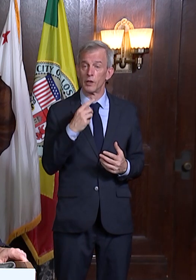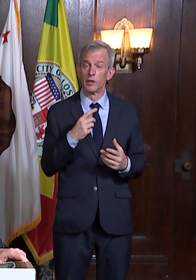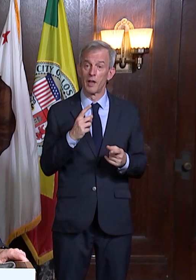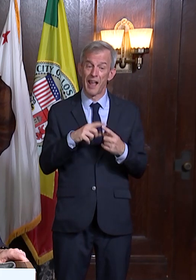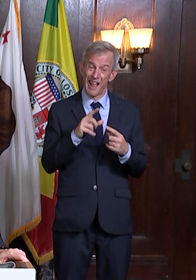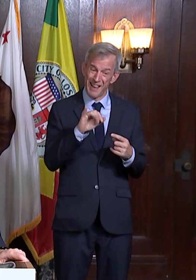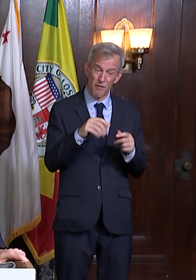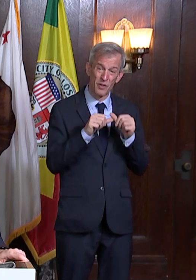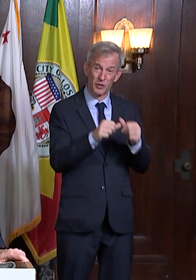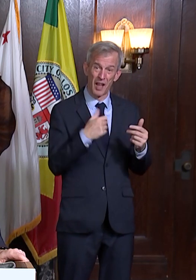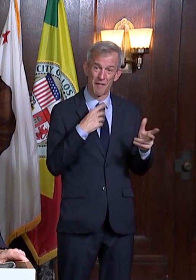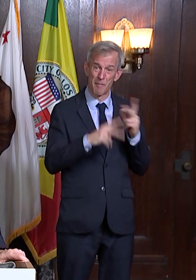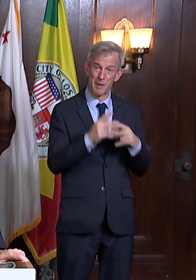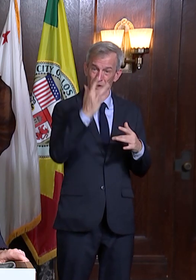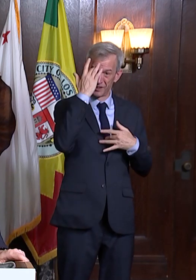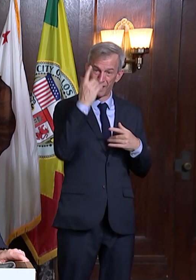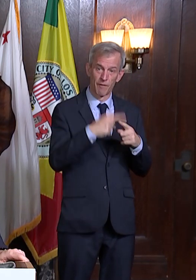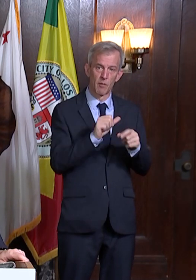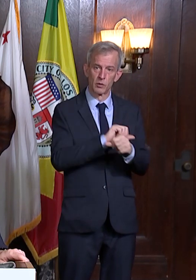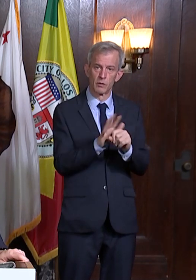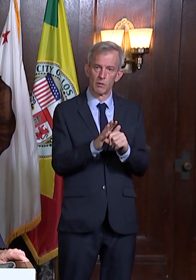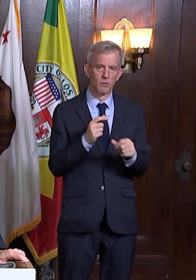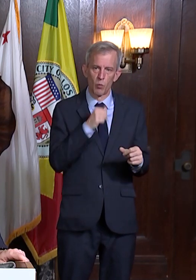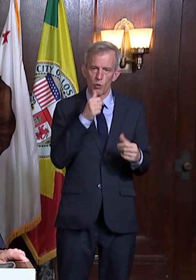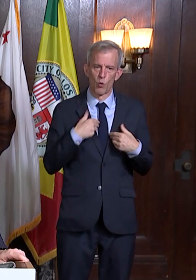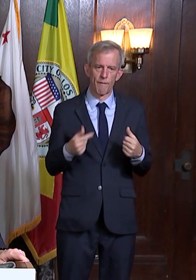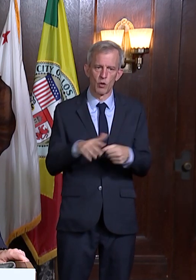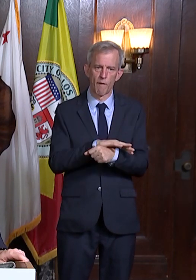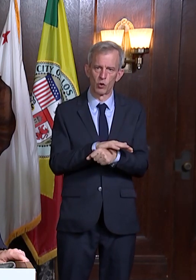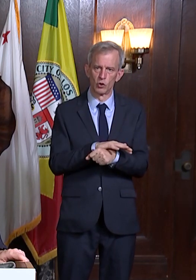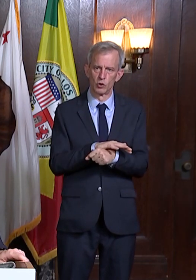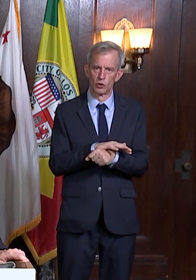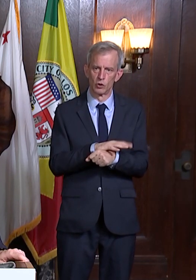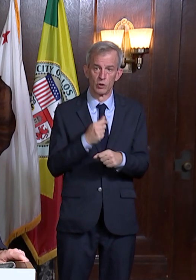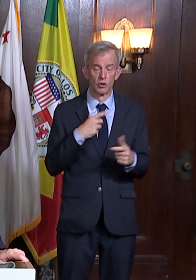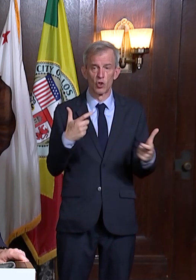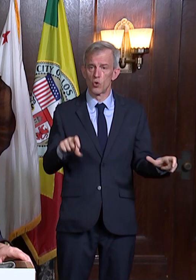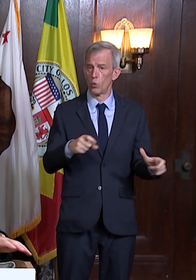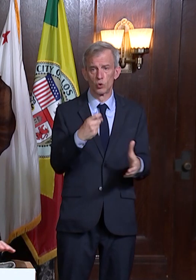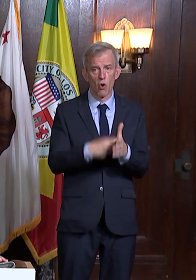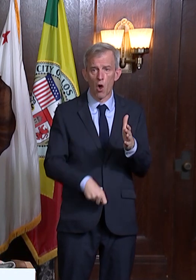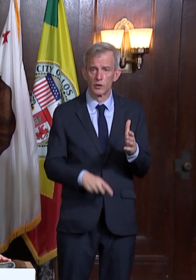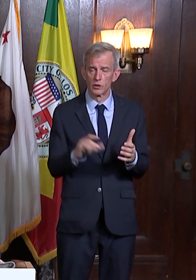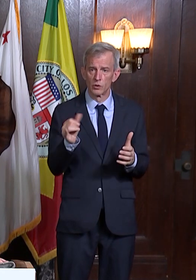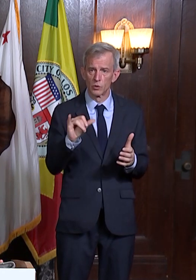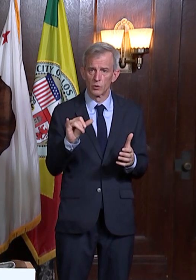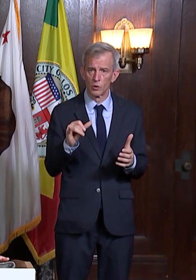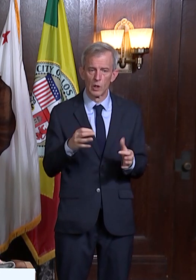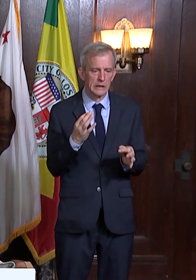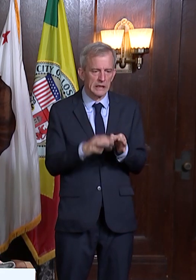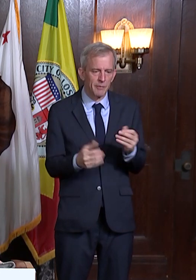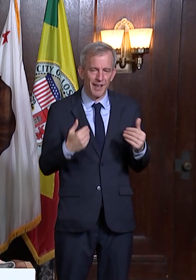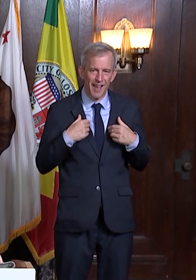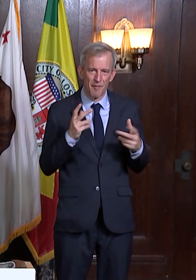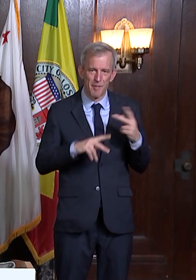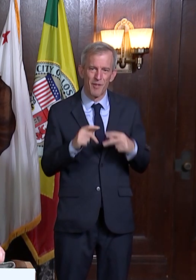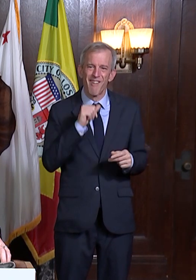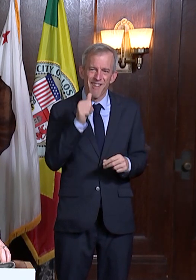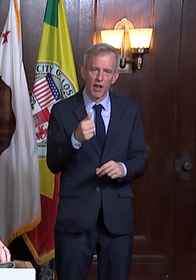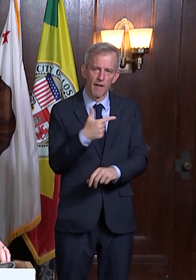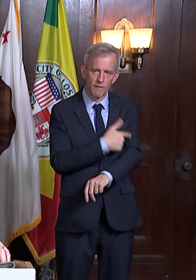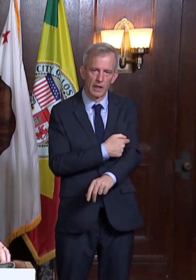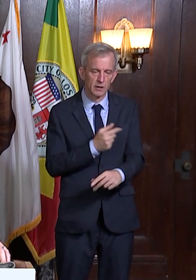of COVID-19, we don't have the coverage for communities. It's been a huge cost that we just quantified as well, simply having folks that are still unvaccinated and